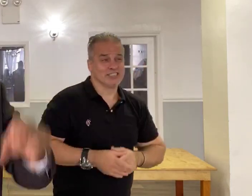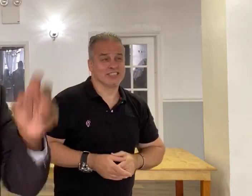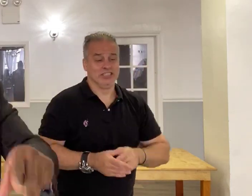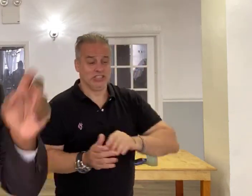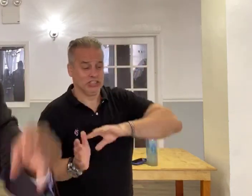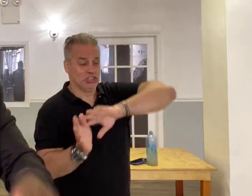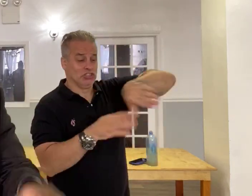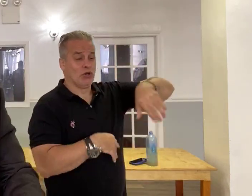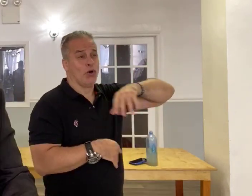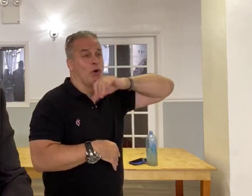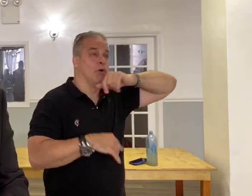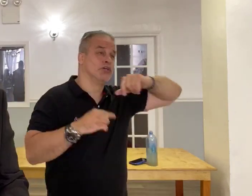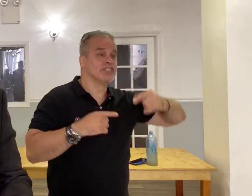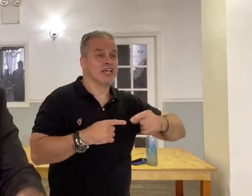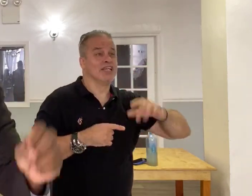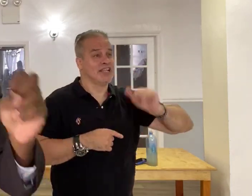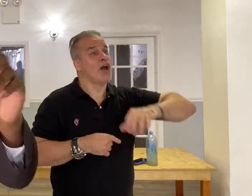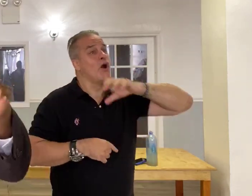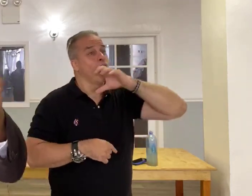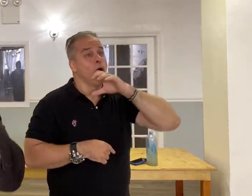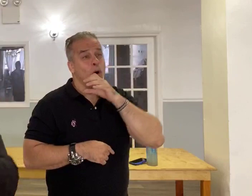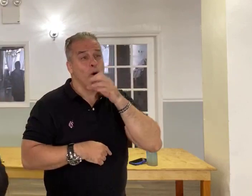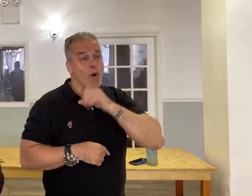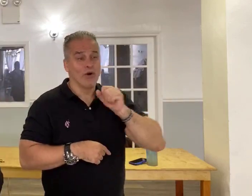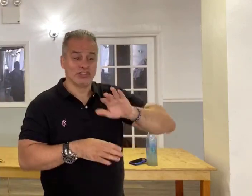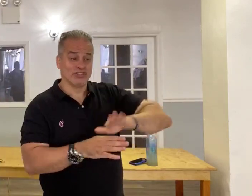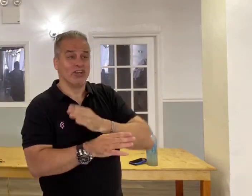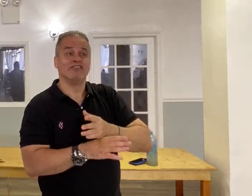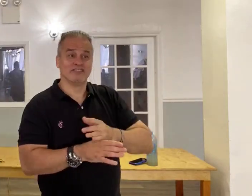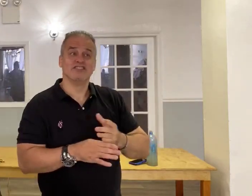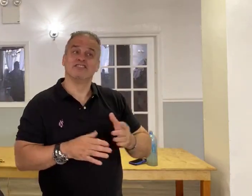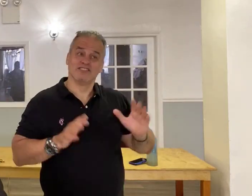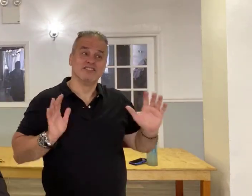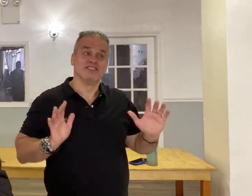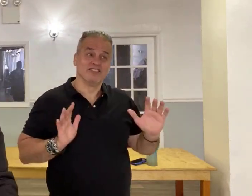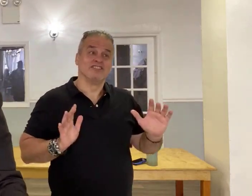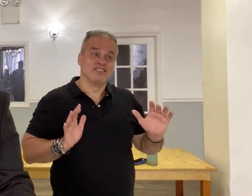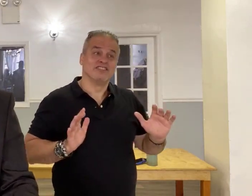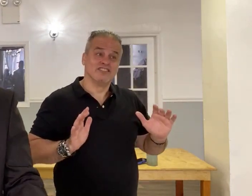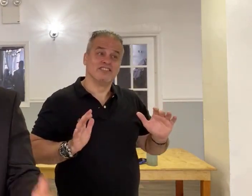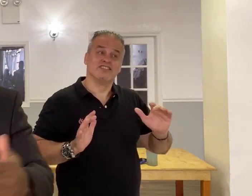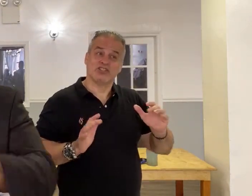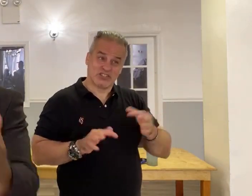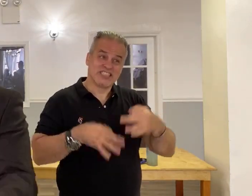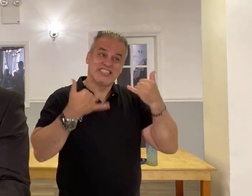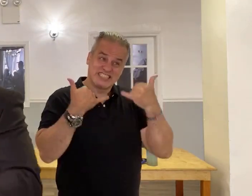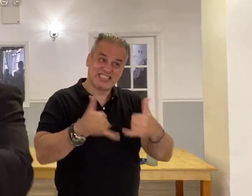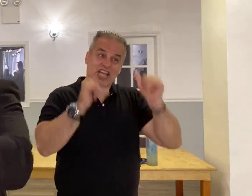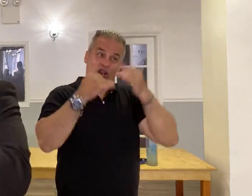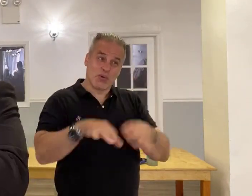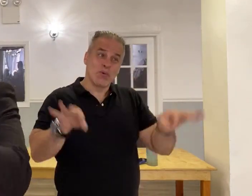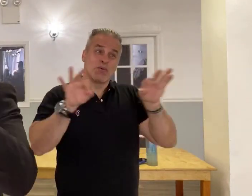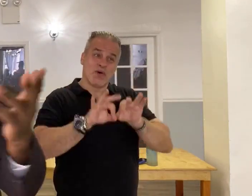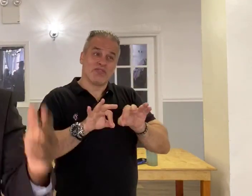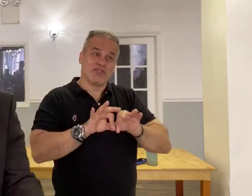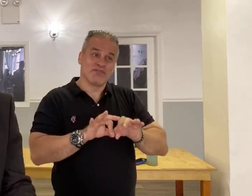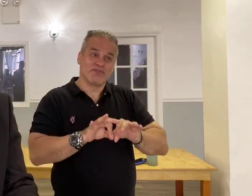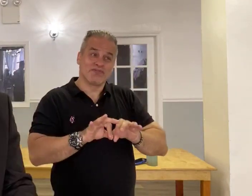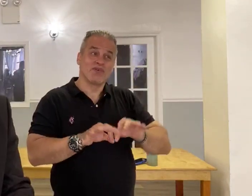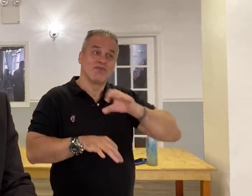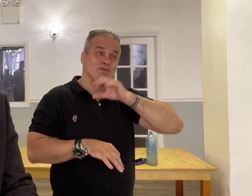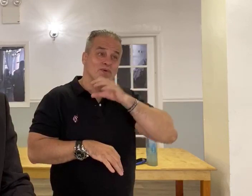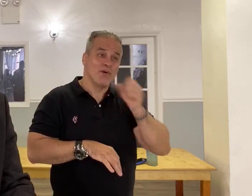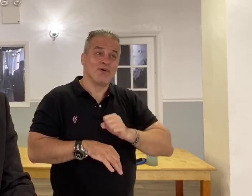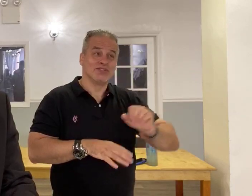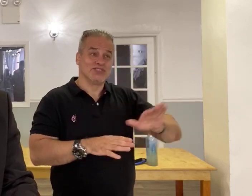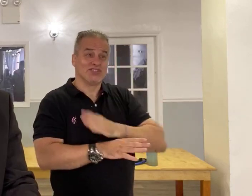old songs stay. Amen. You want to sprinkle in a couple new ones? Have at it. Amen. There was a day where the old songs used to be